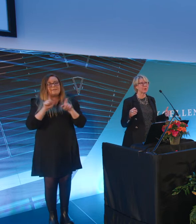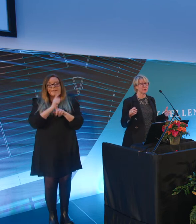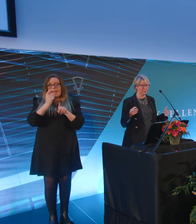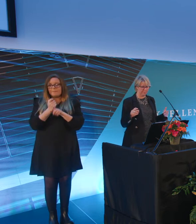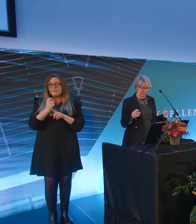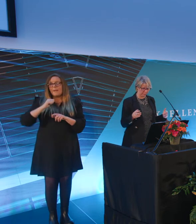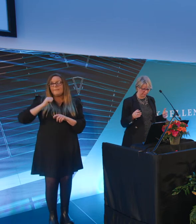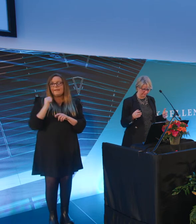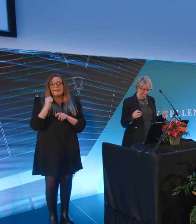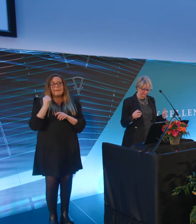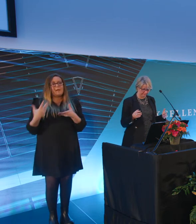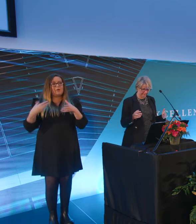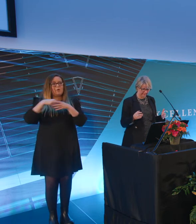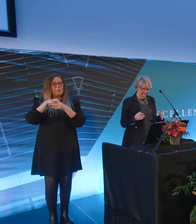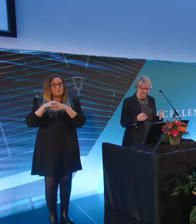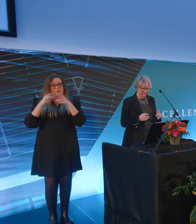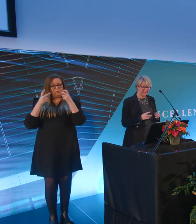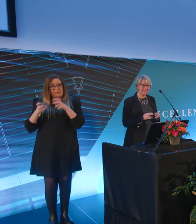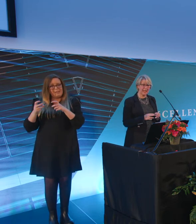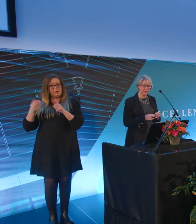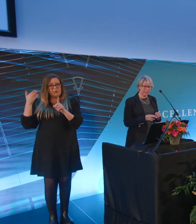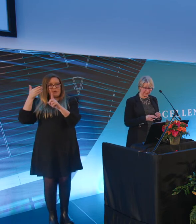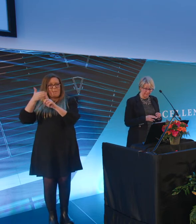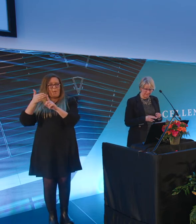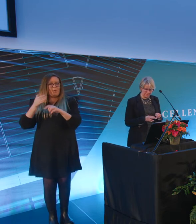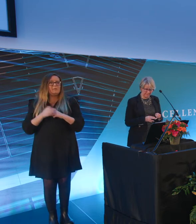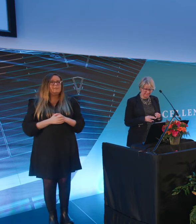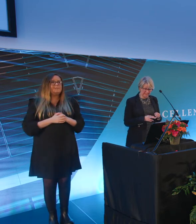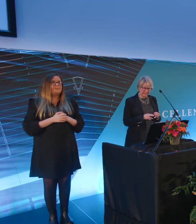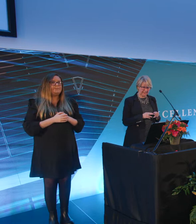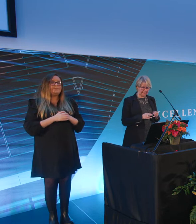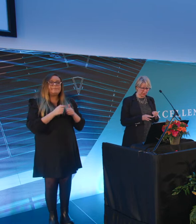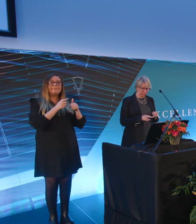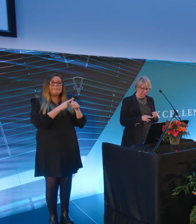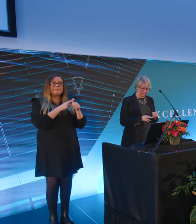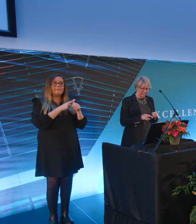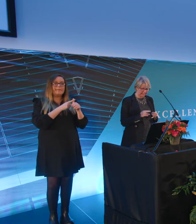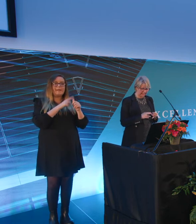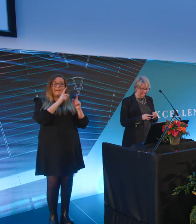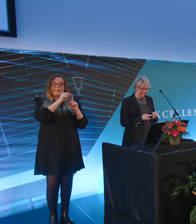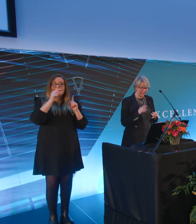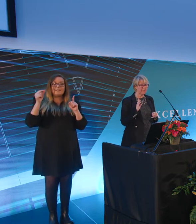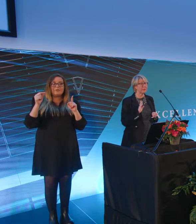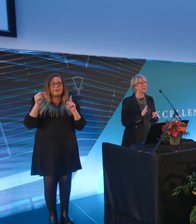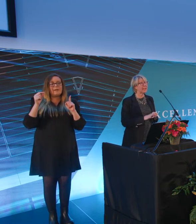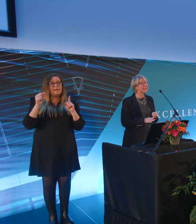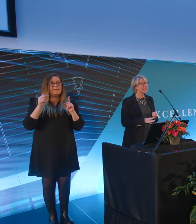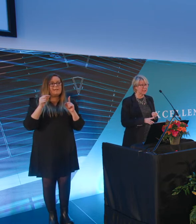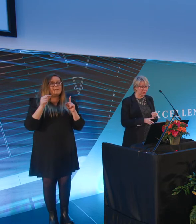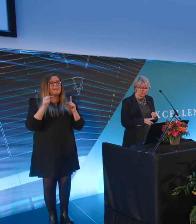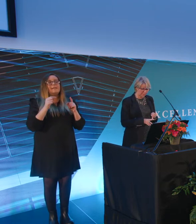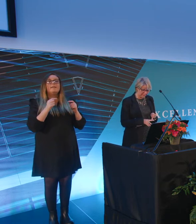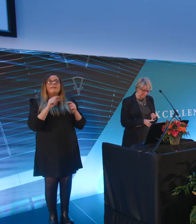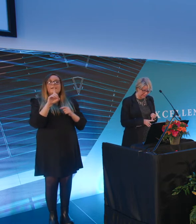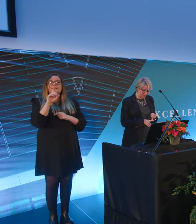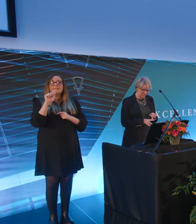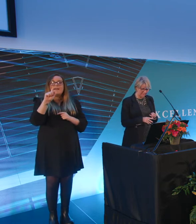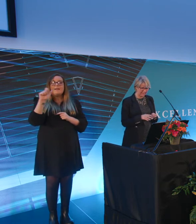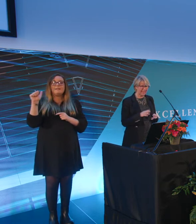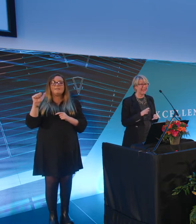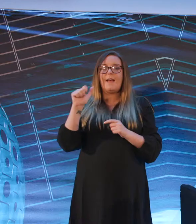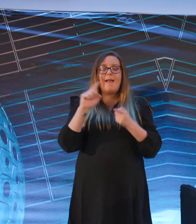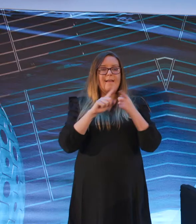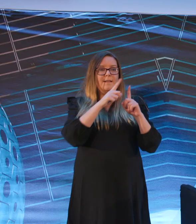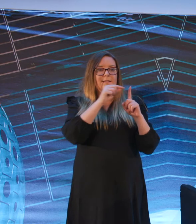inclusive research approach. These areas are digital and data and digital